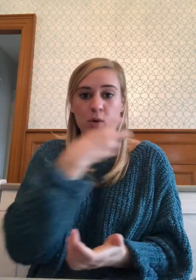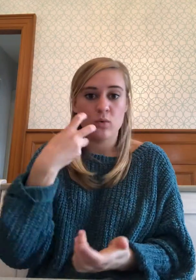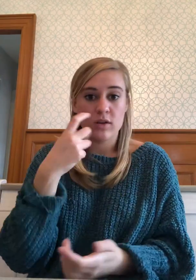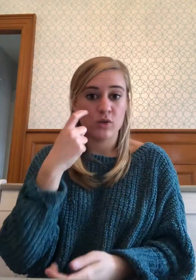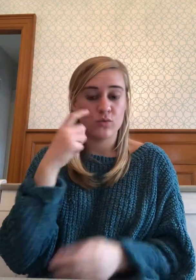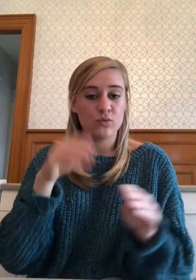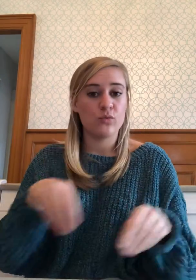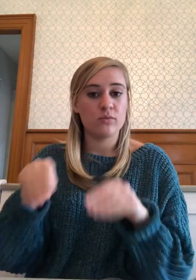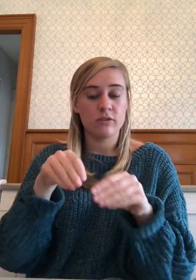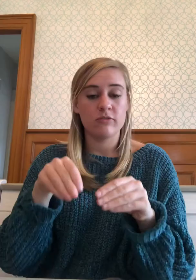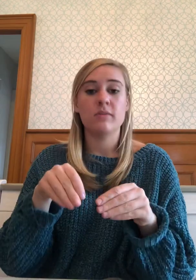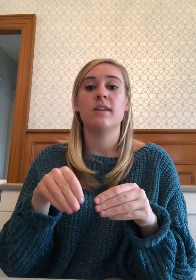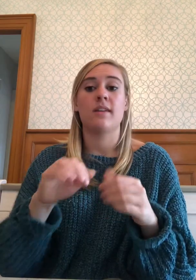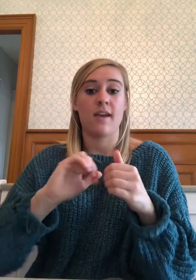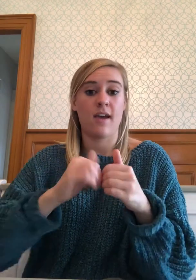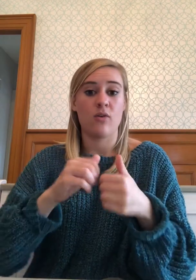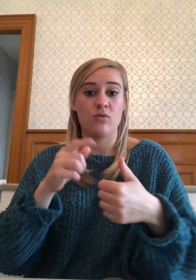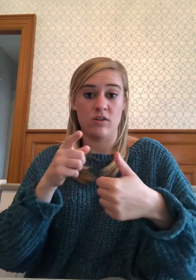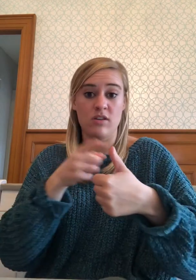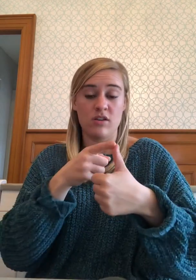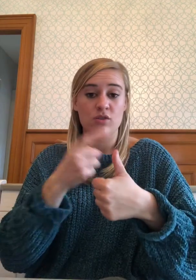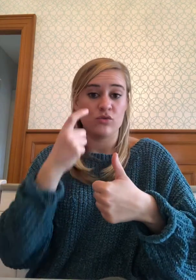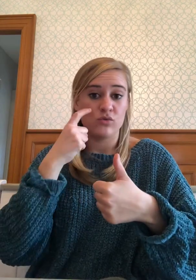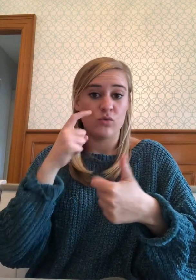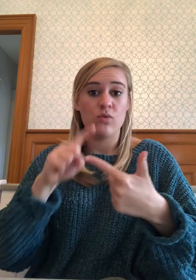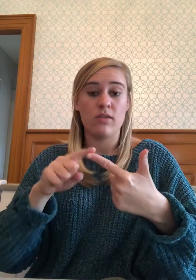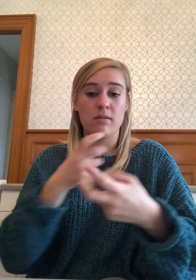tooth, bone, and the periodontal membrane.